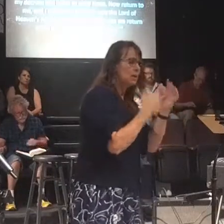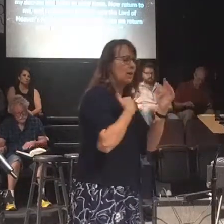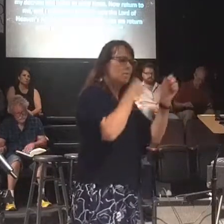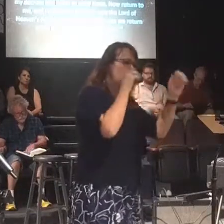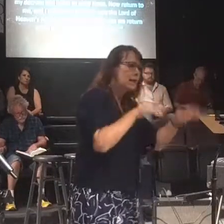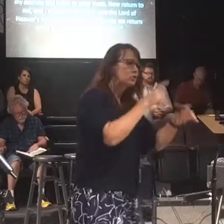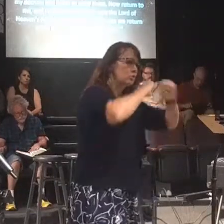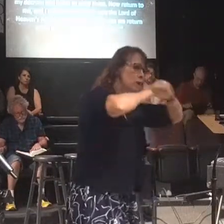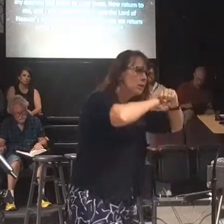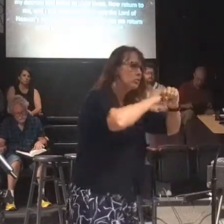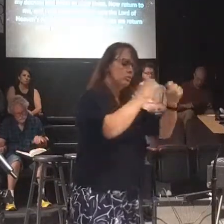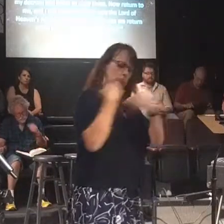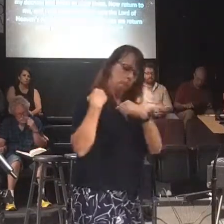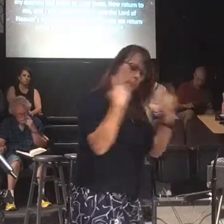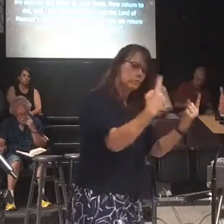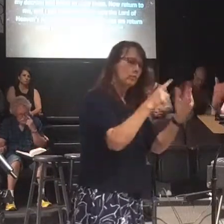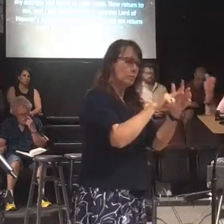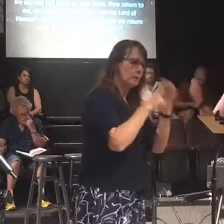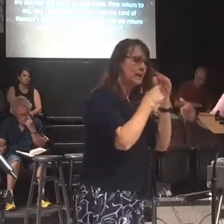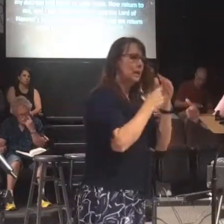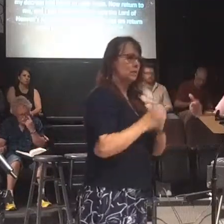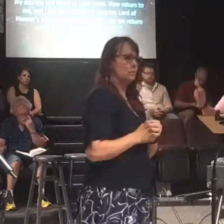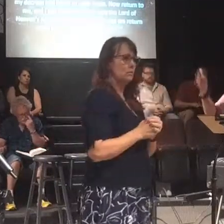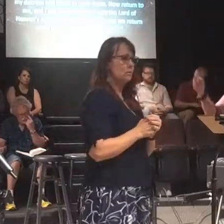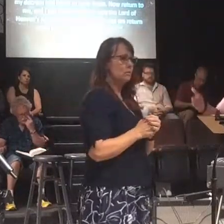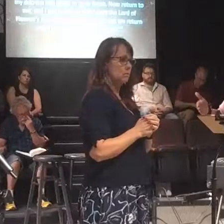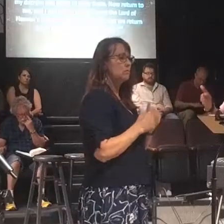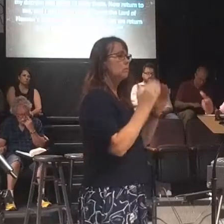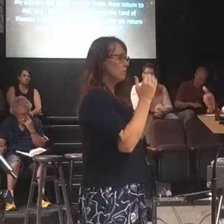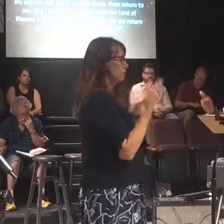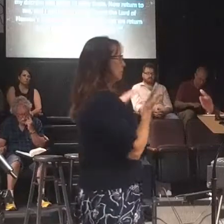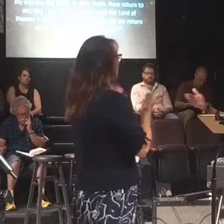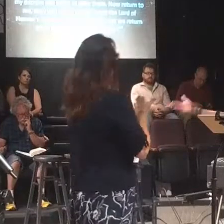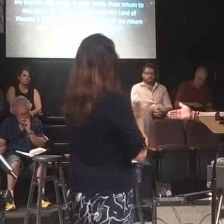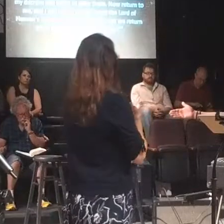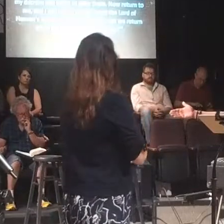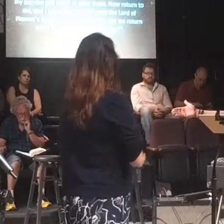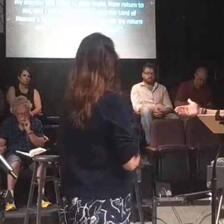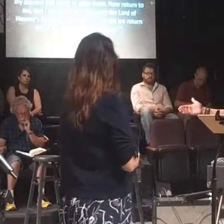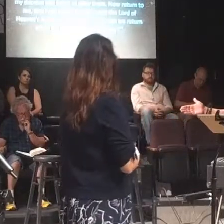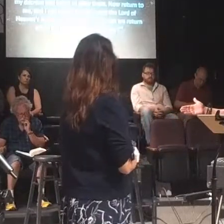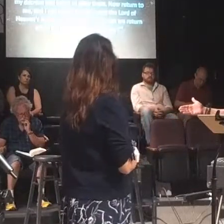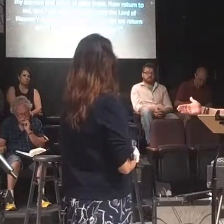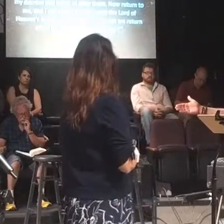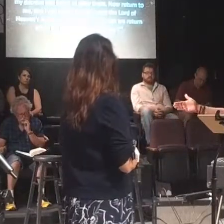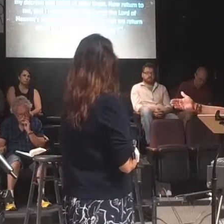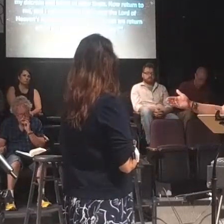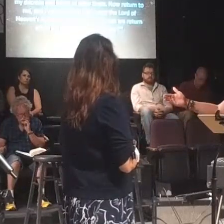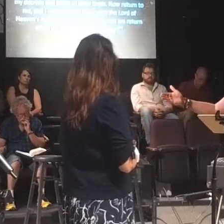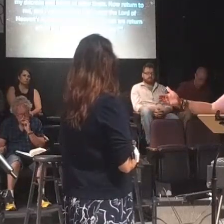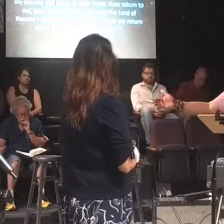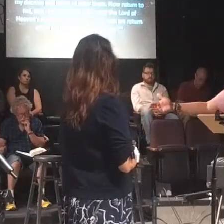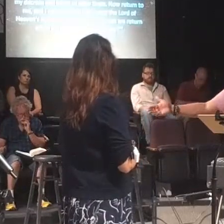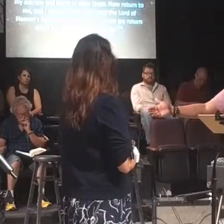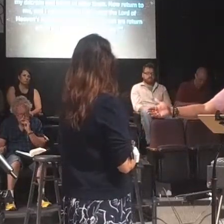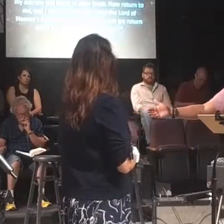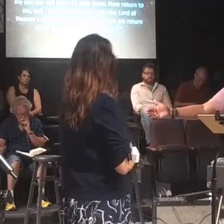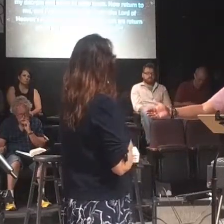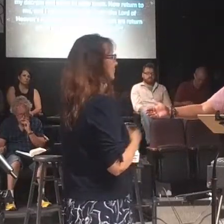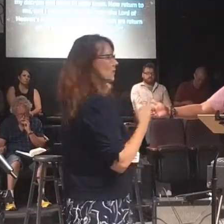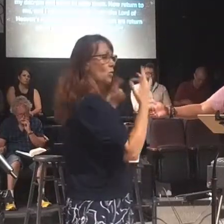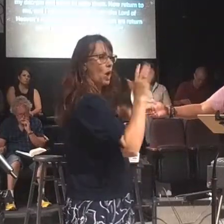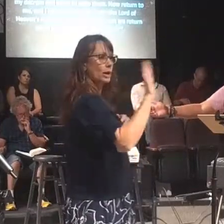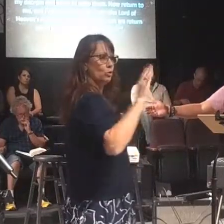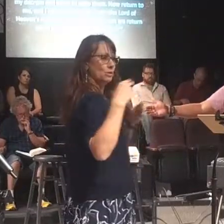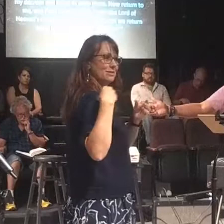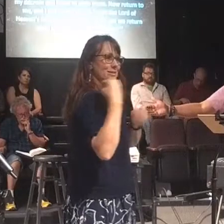beginning. That is why your descendants of Jacob are not already destroyed. Those are serious words, right?